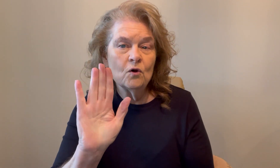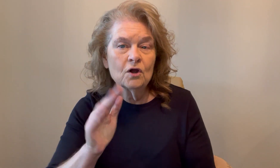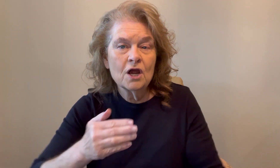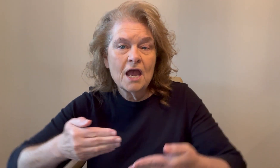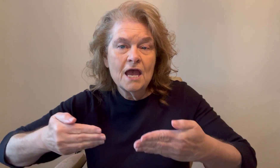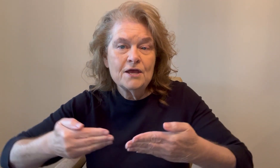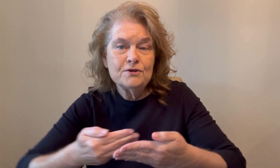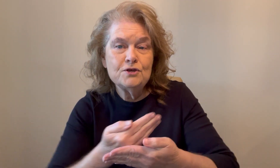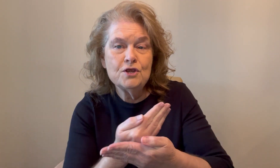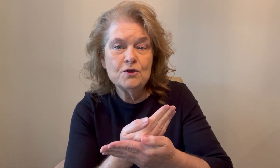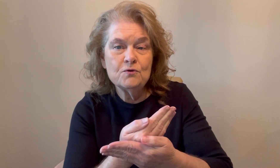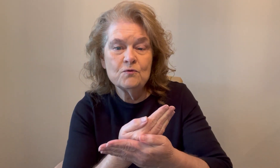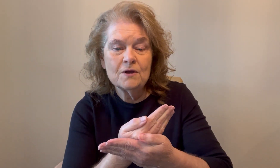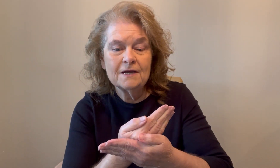your new,